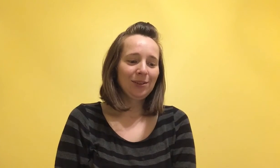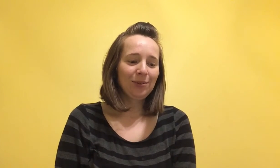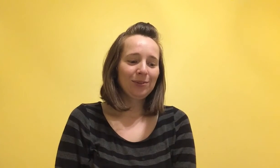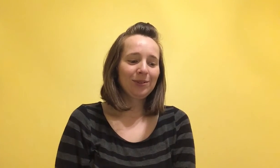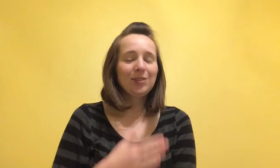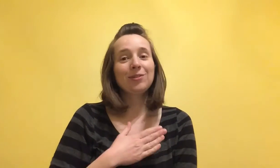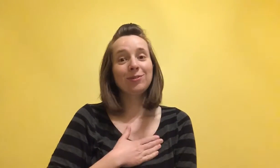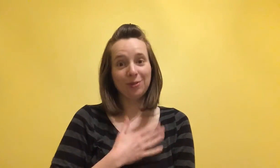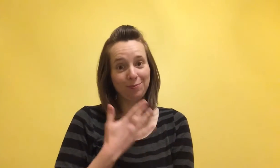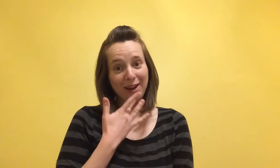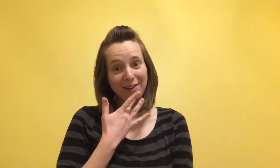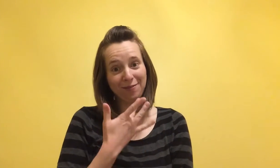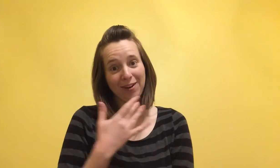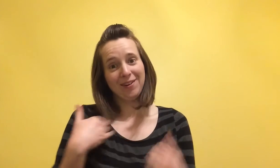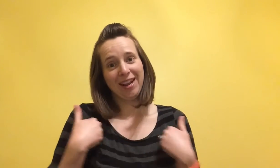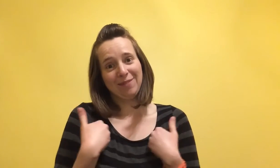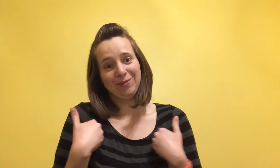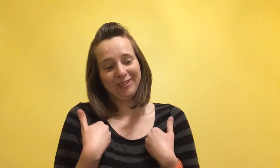So those are my favorite animals.